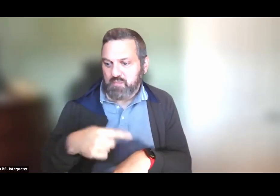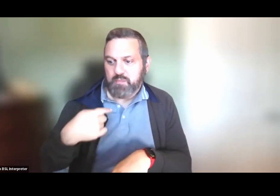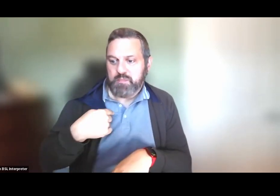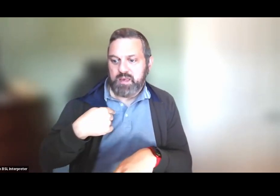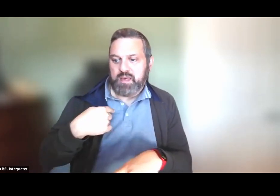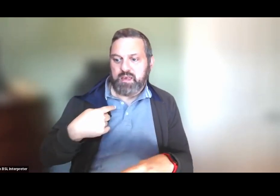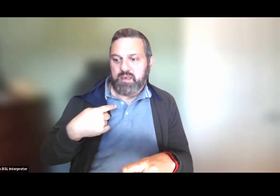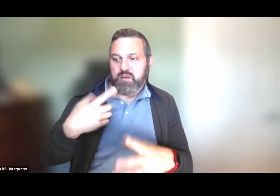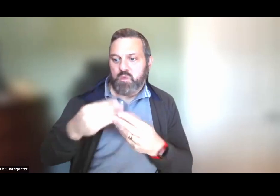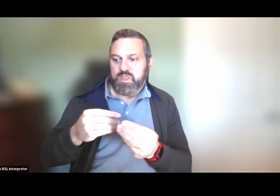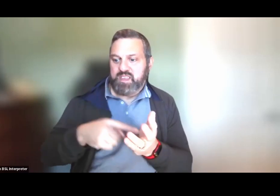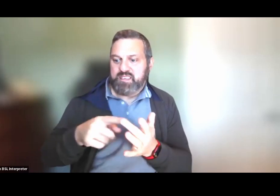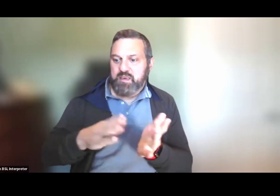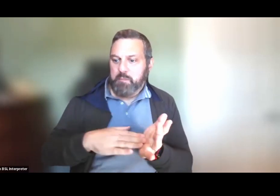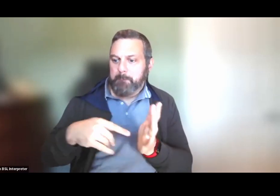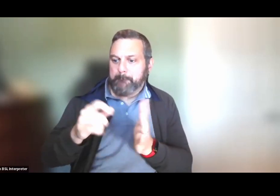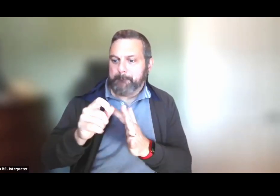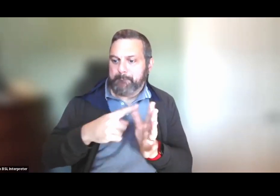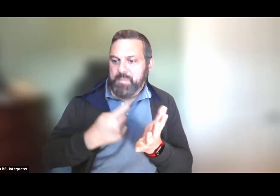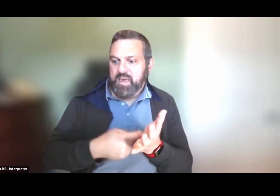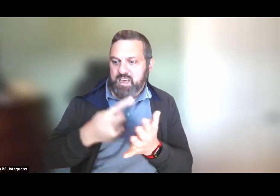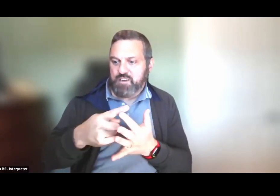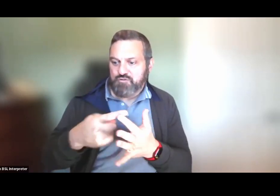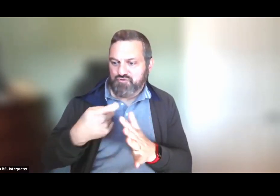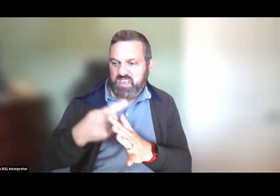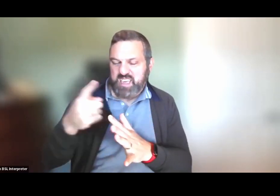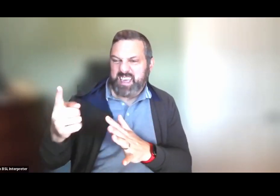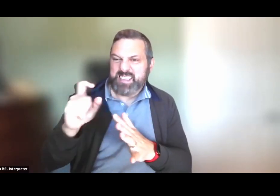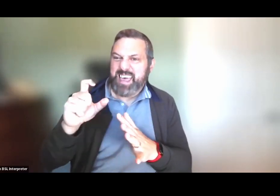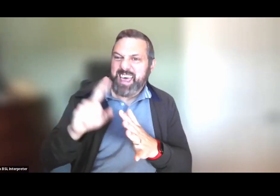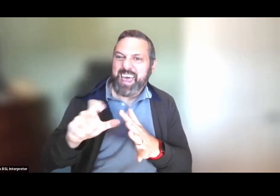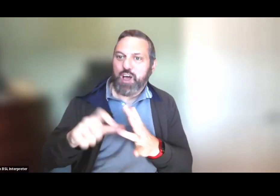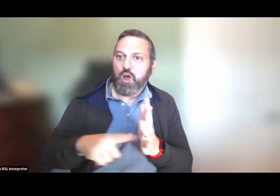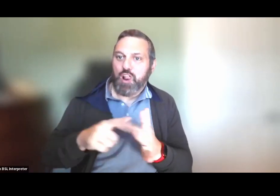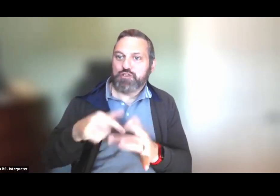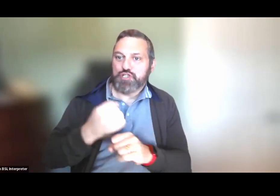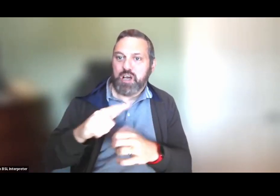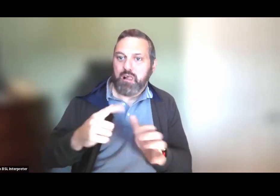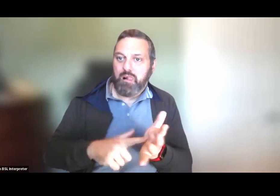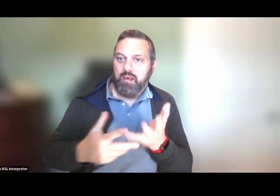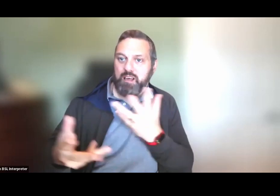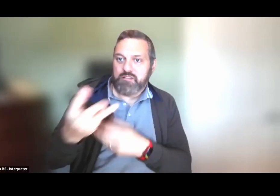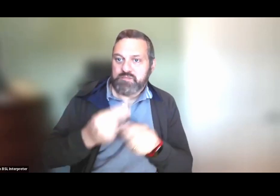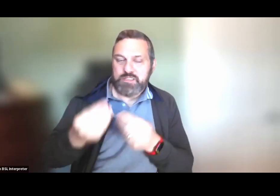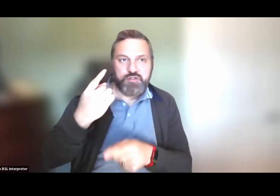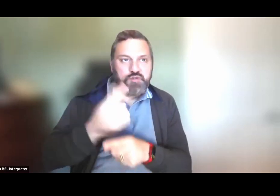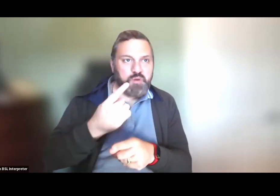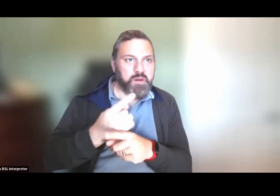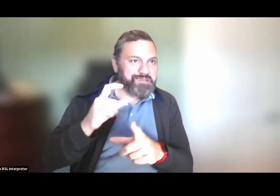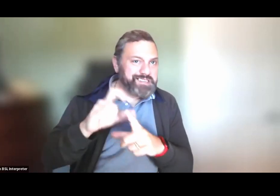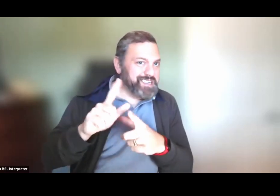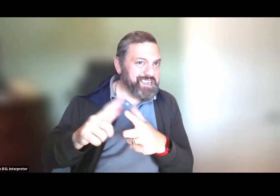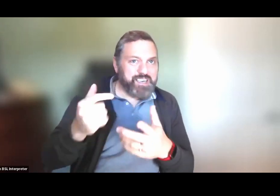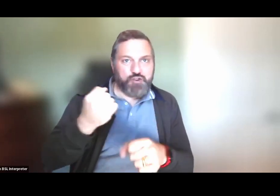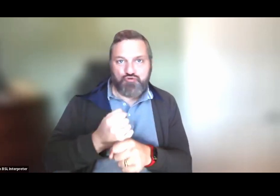and Tim Parikh. Tim Parikh is an ecological economist who's been very active, writing about degrowth, writing about the